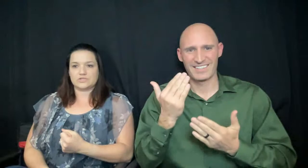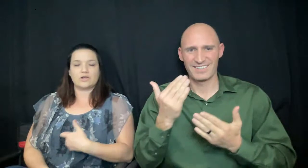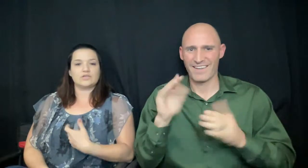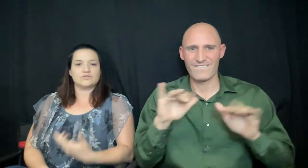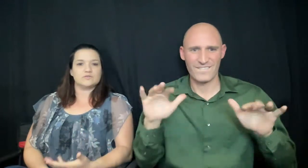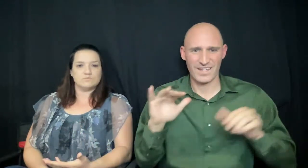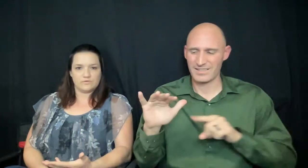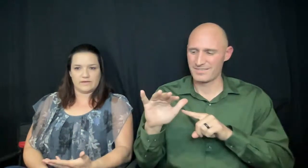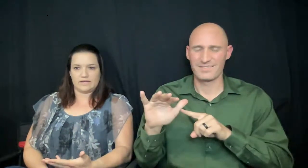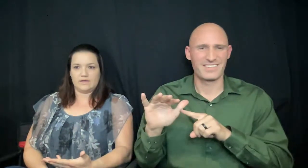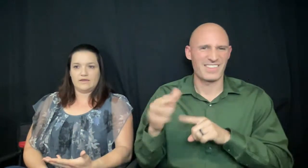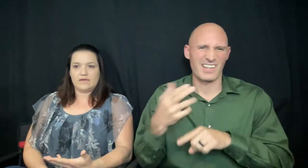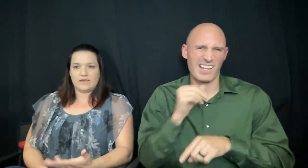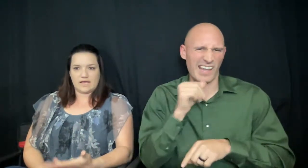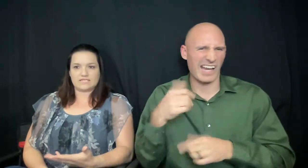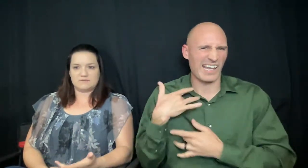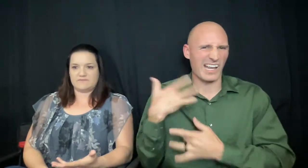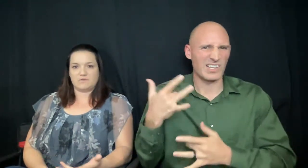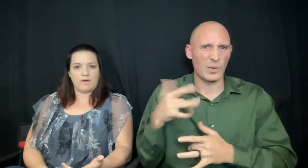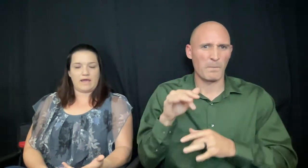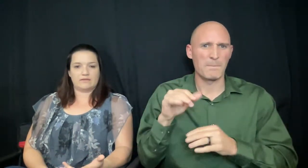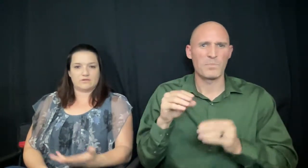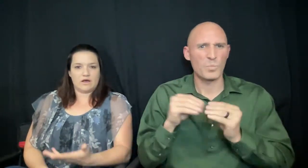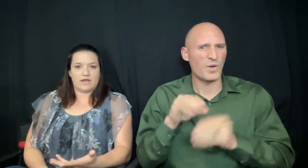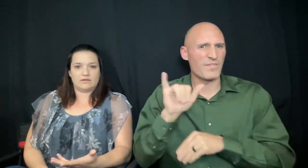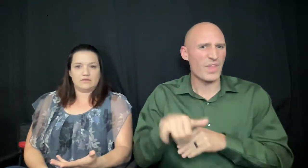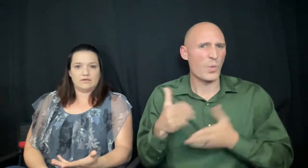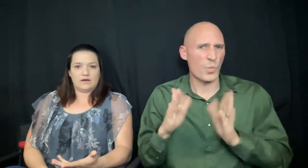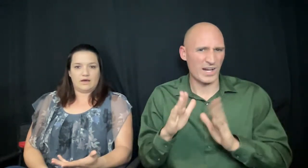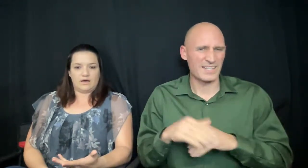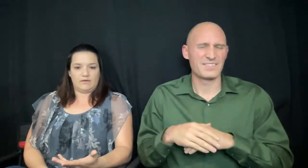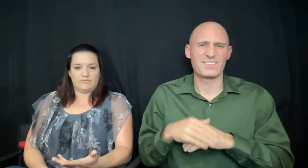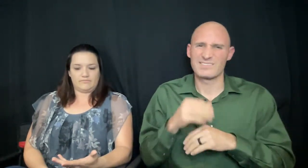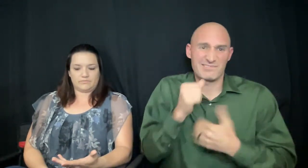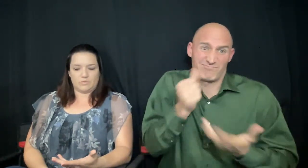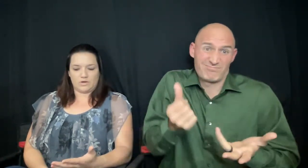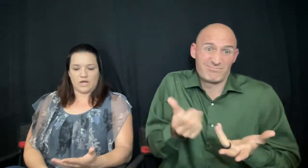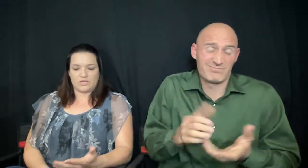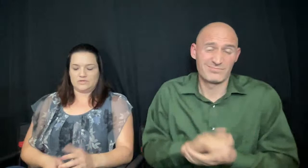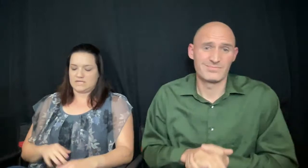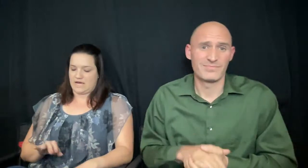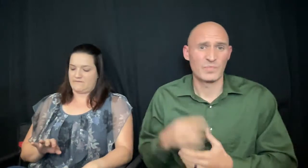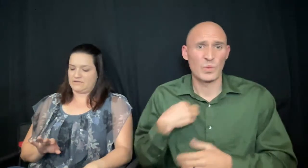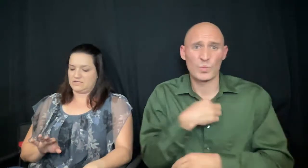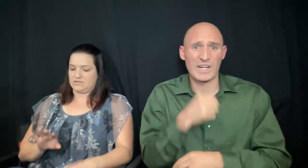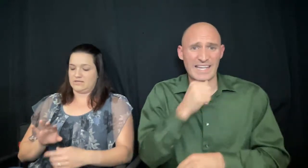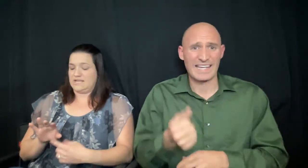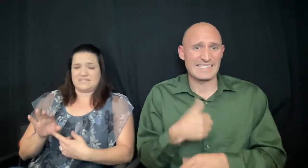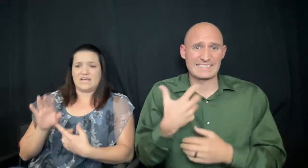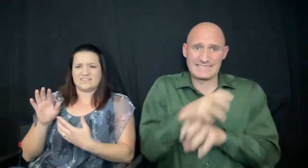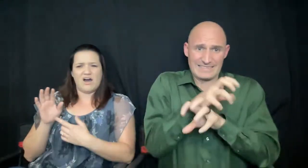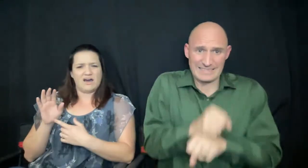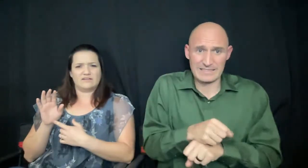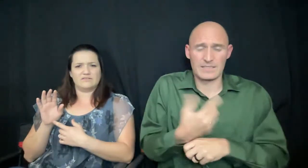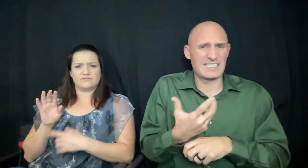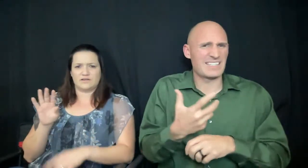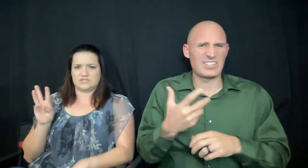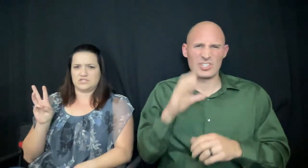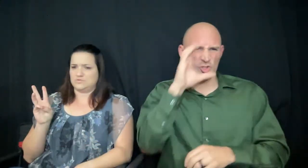not used to moving in that specific way. They're not. We're not used to having to. It's odd for us to do